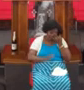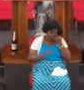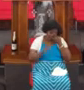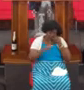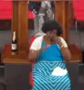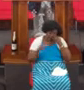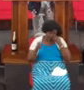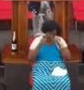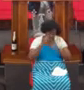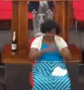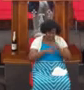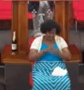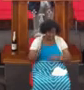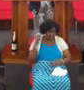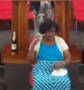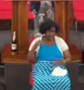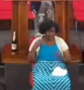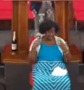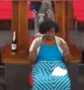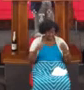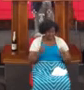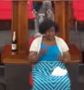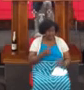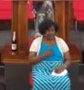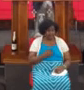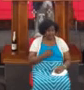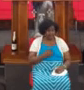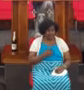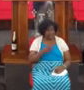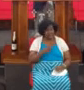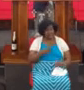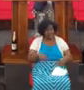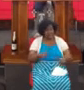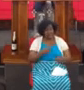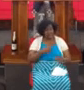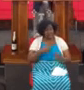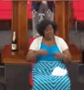ago, he healed me. And he let me go.